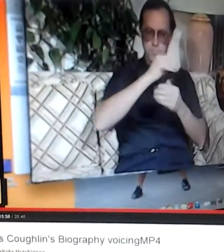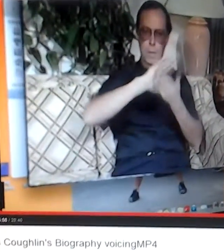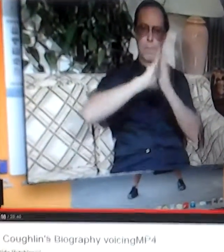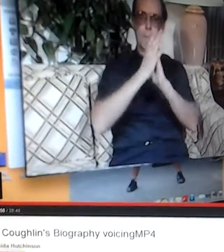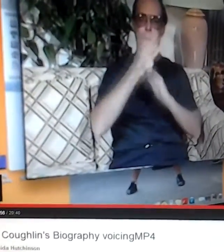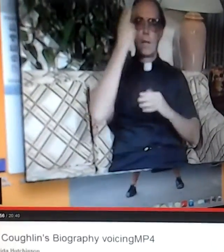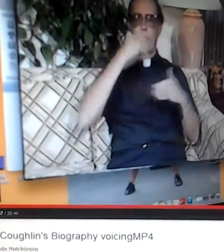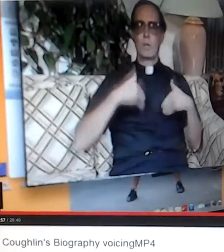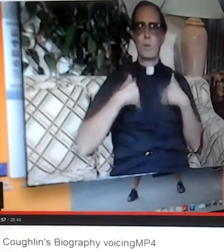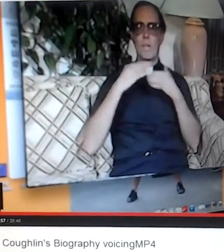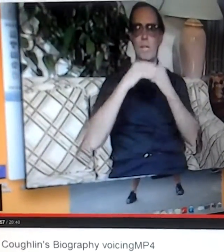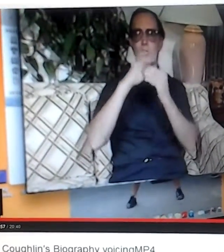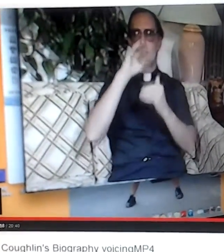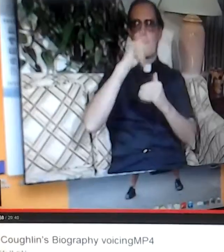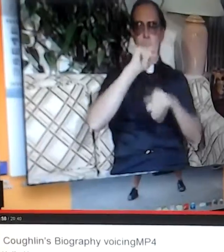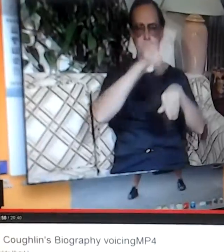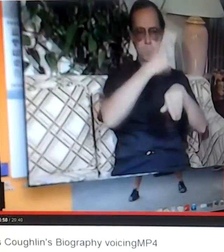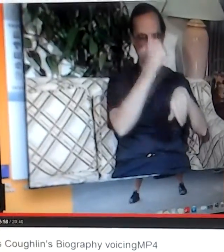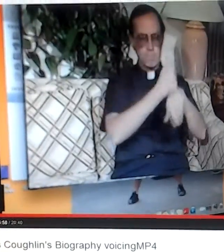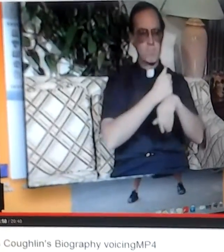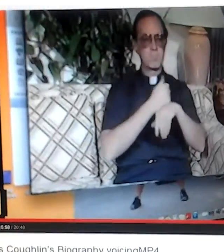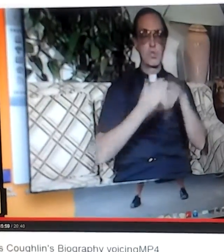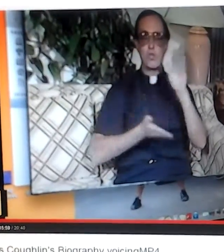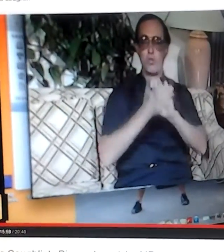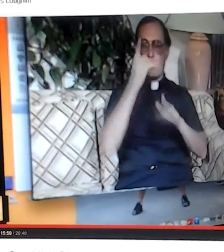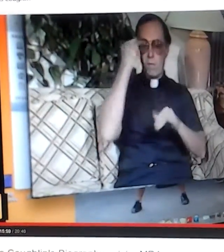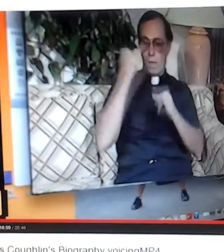but I was broke.